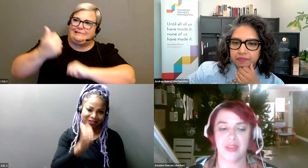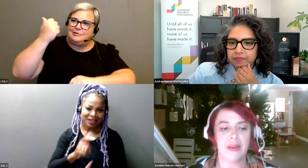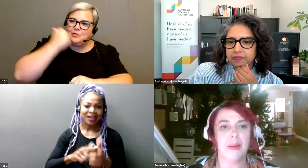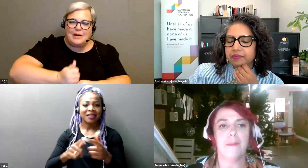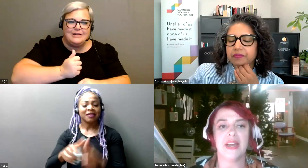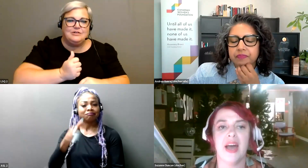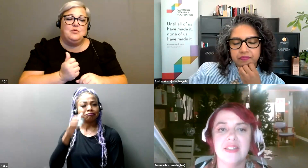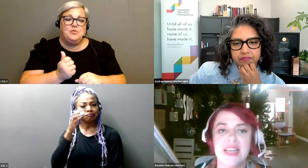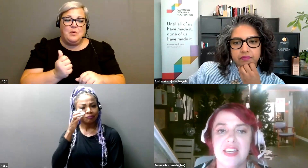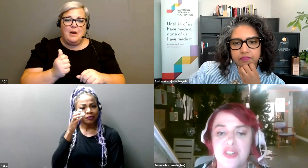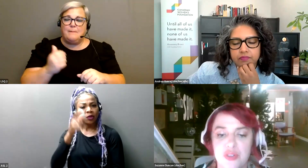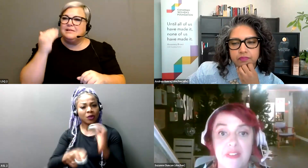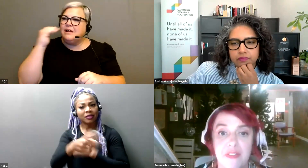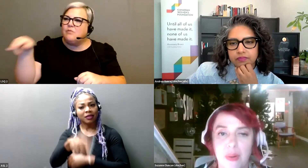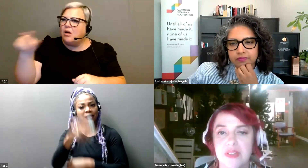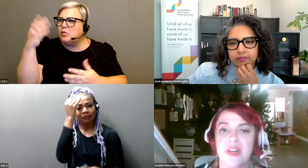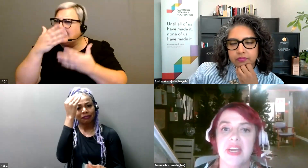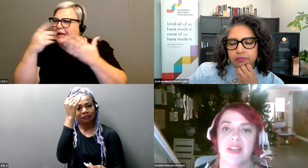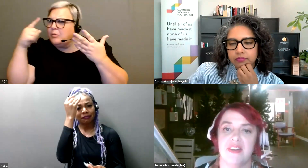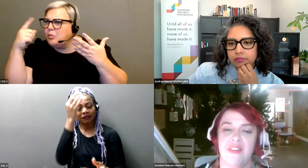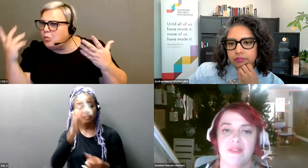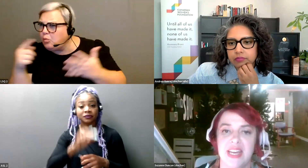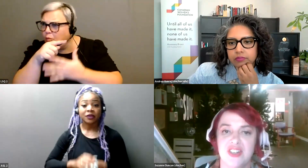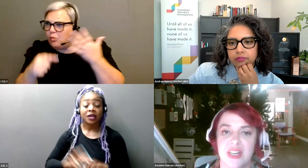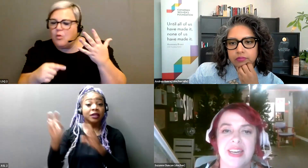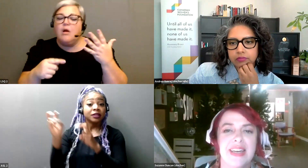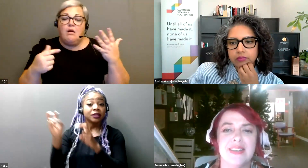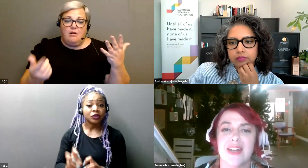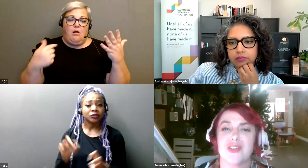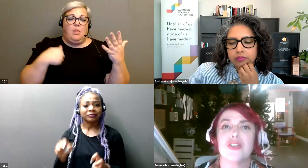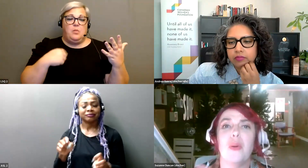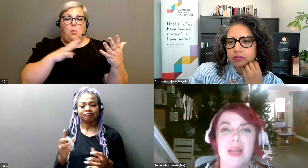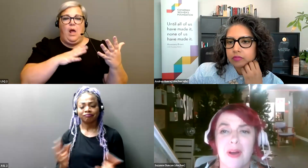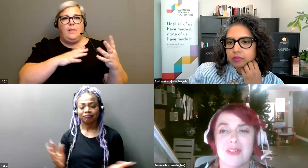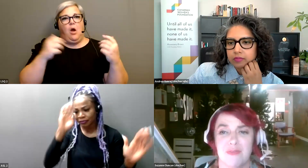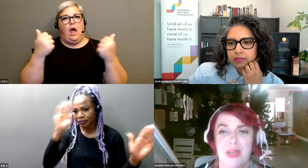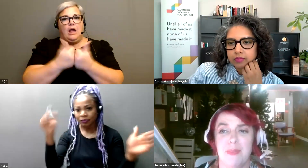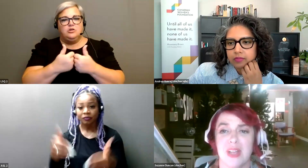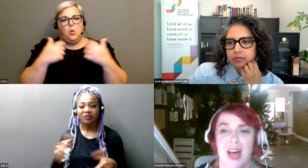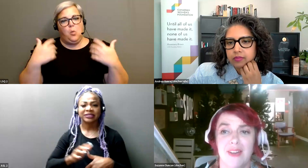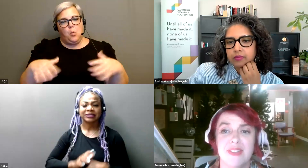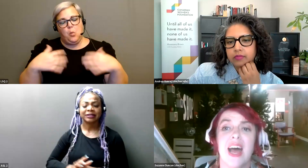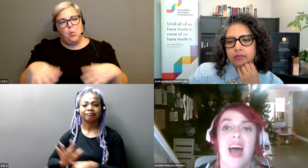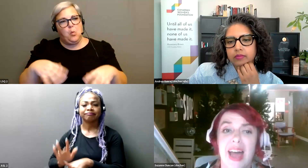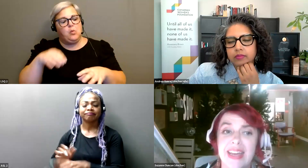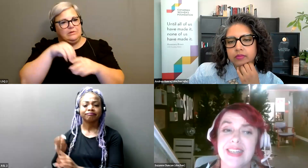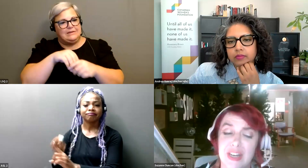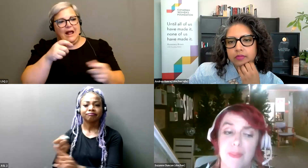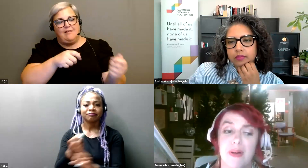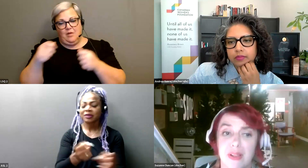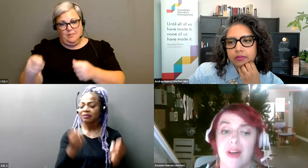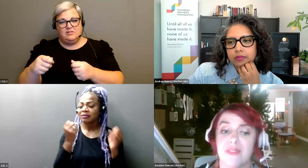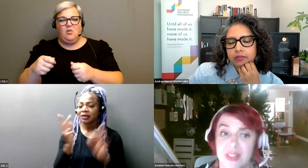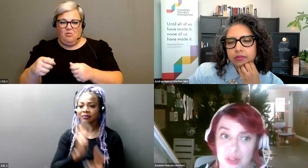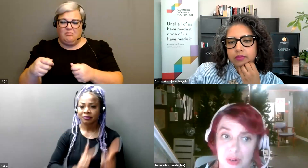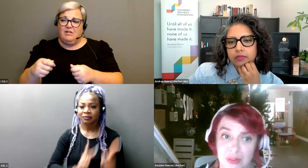mind. Because the issues we focus on here at the foundation touch so many parts of people's lives, I get to hear